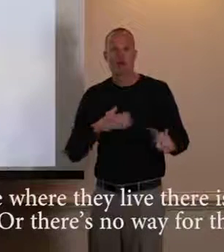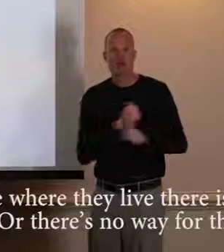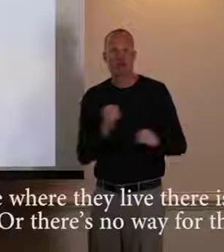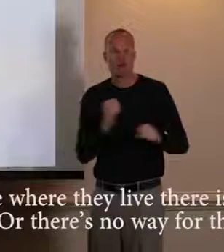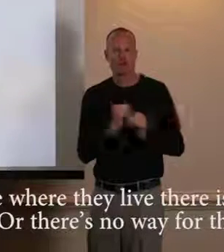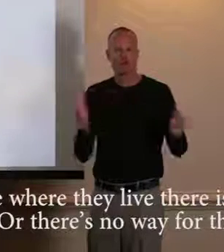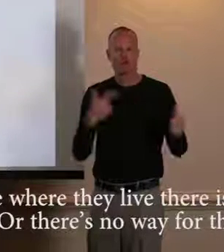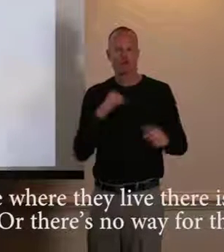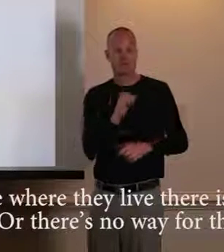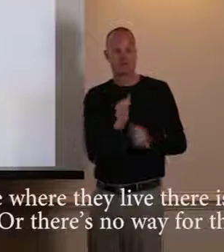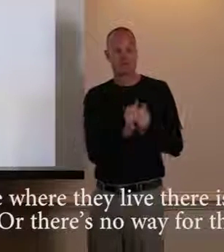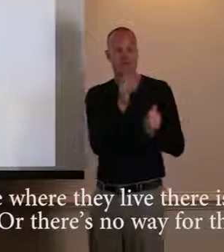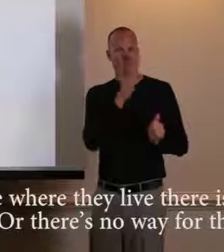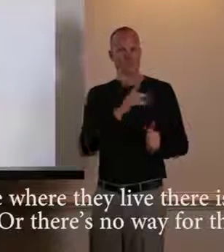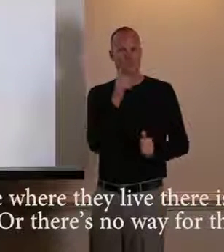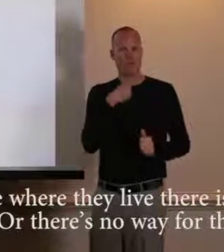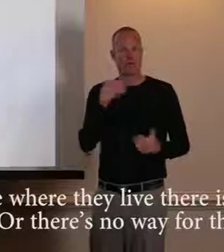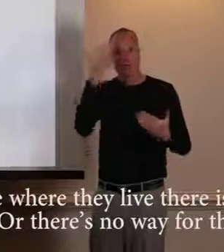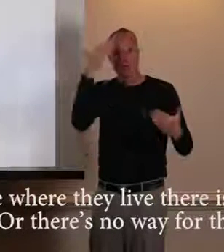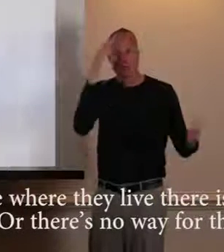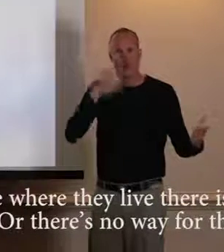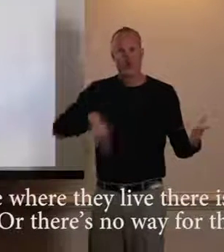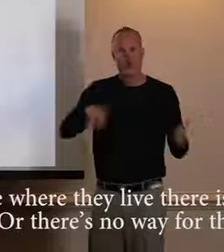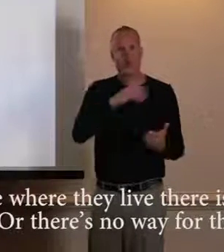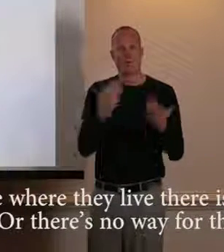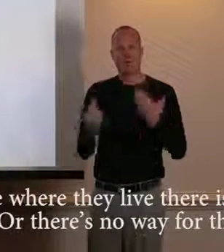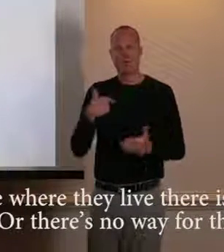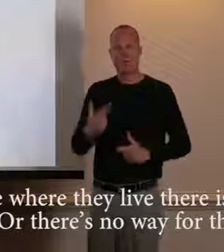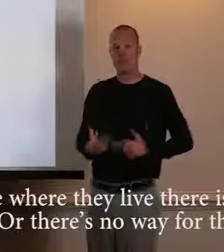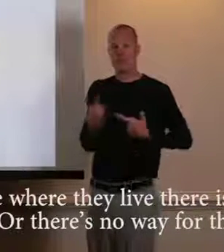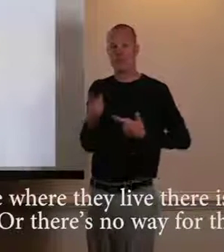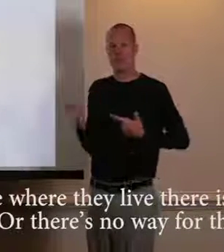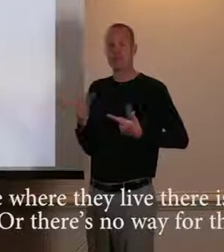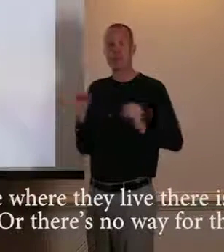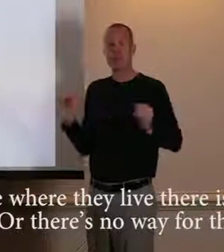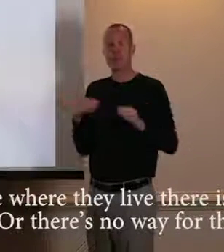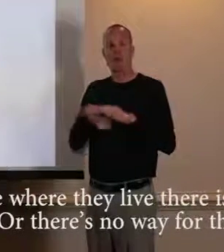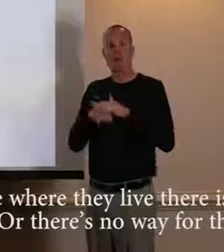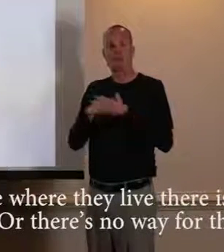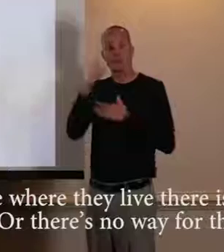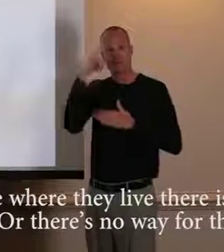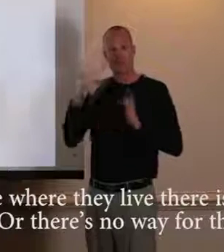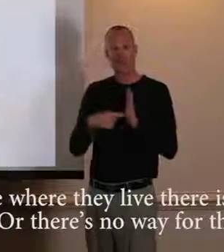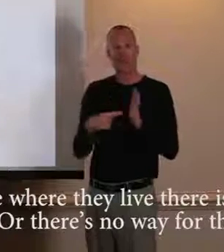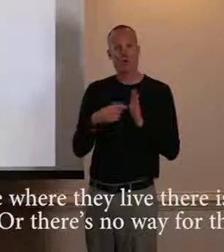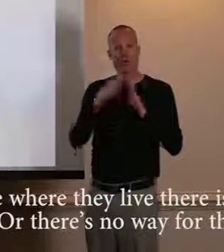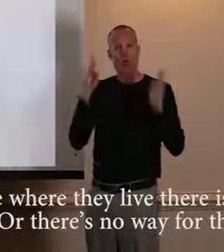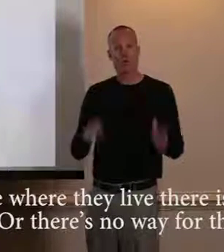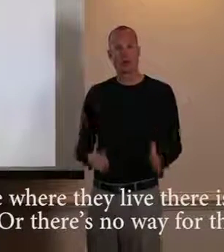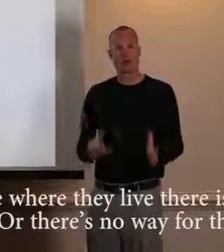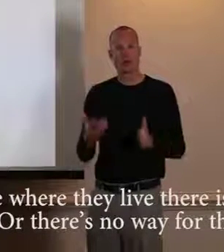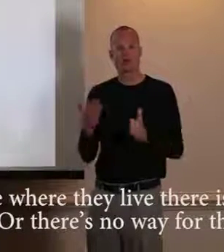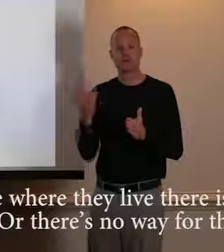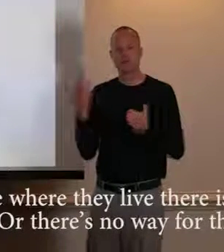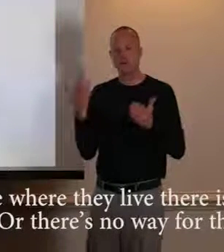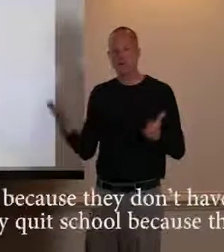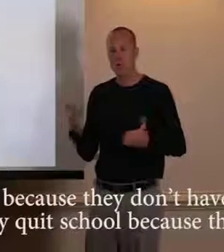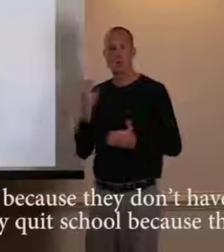know. Or maybe where they live, there is no access to affordable housing. Or there's no way for them to